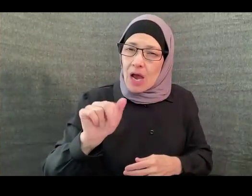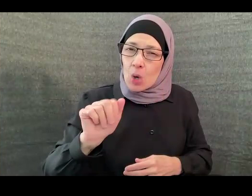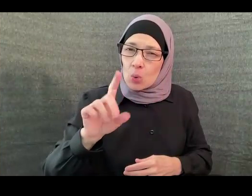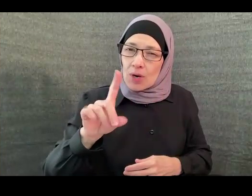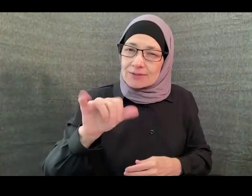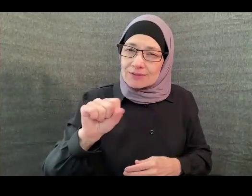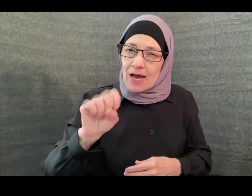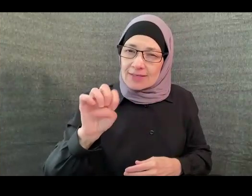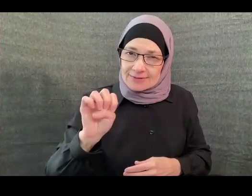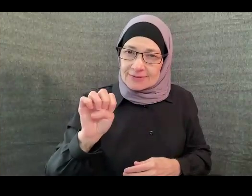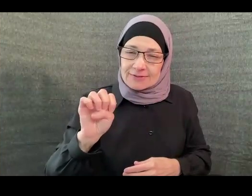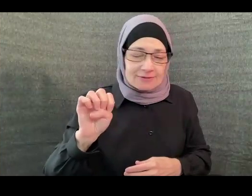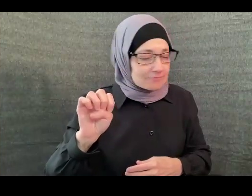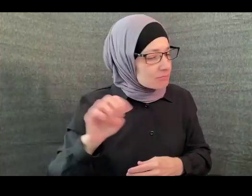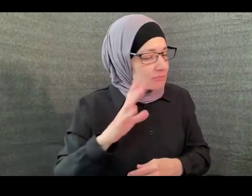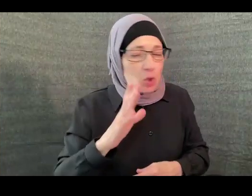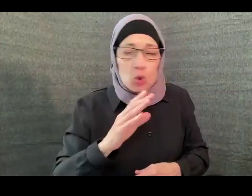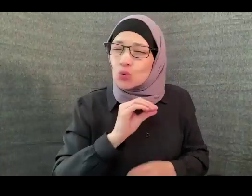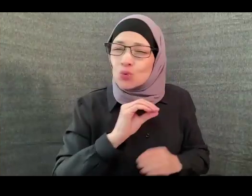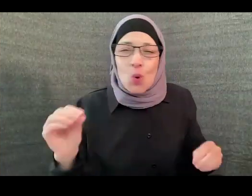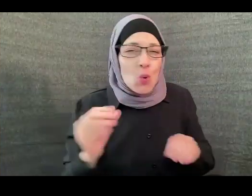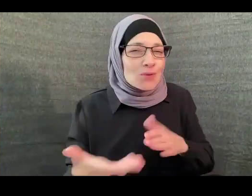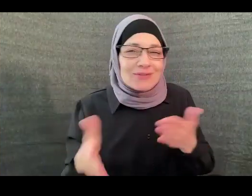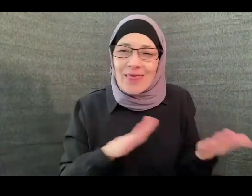Without death, you will never die.